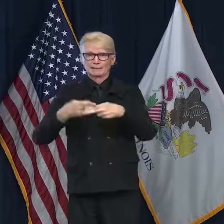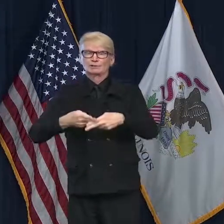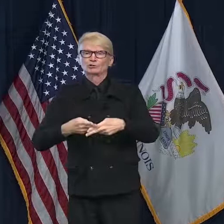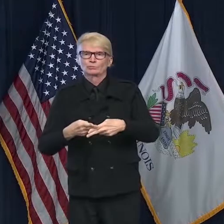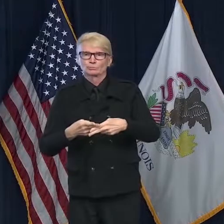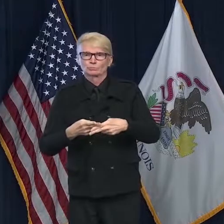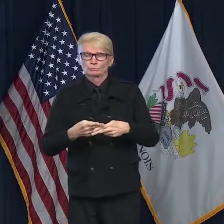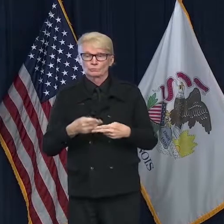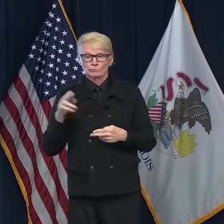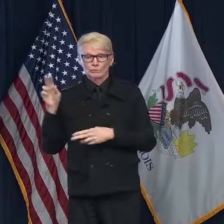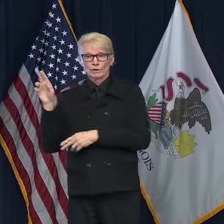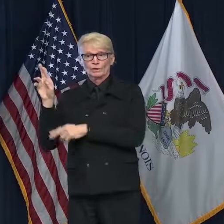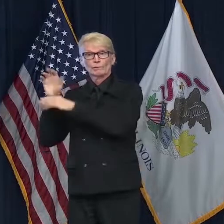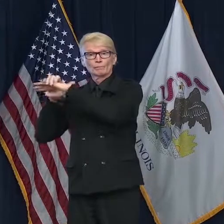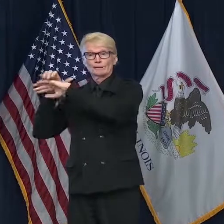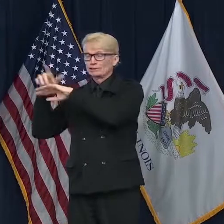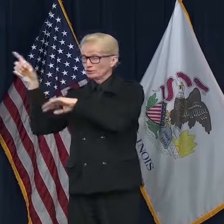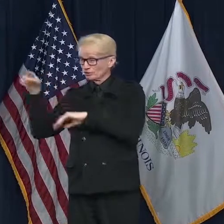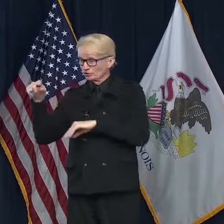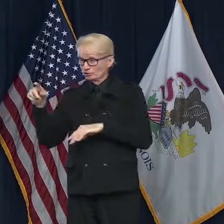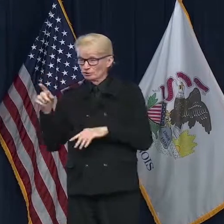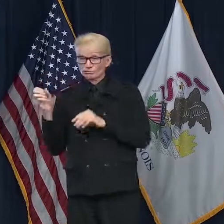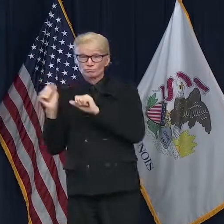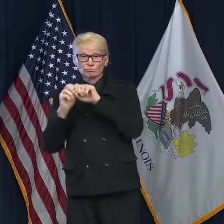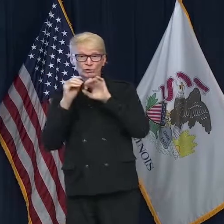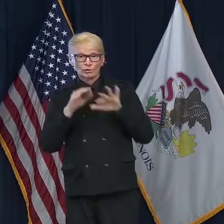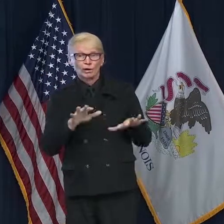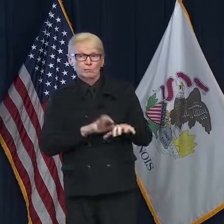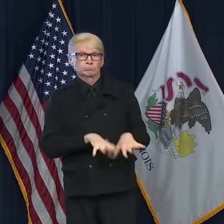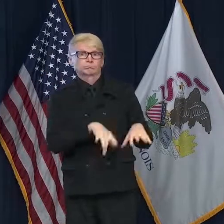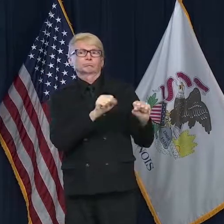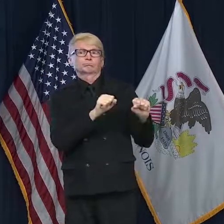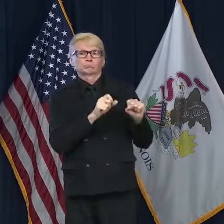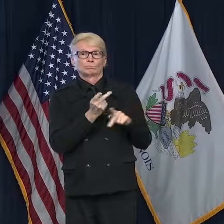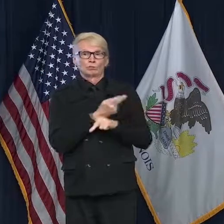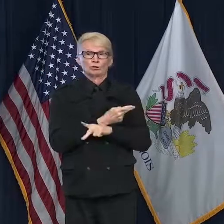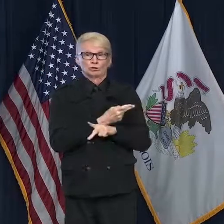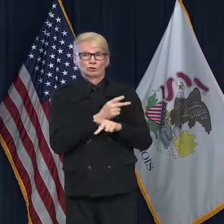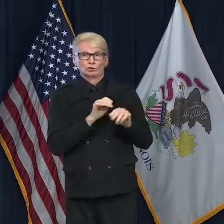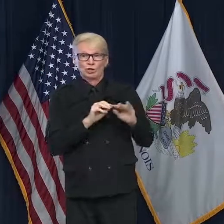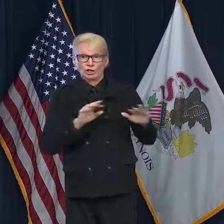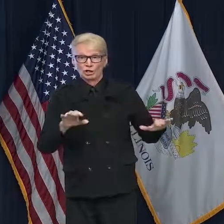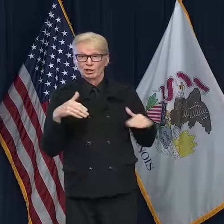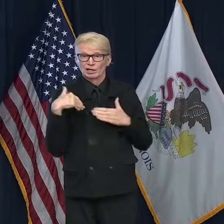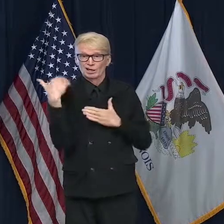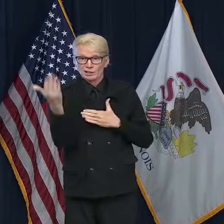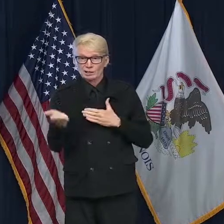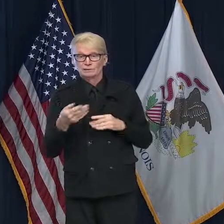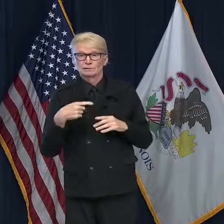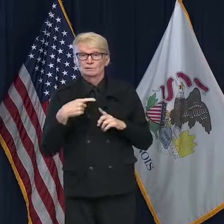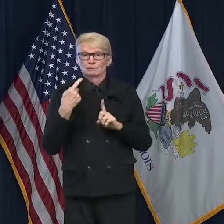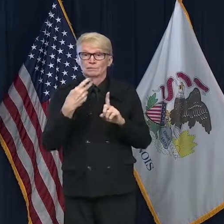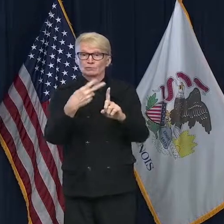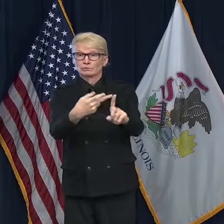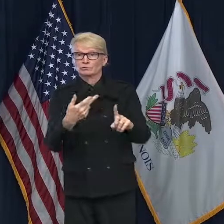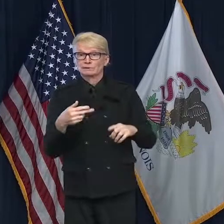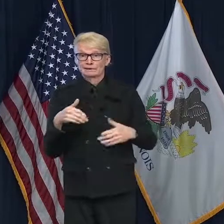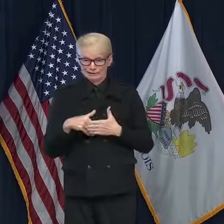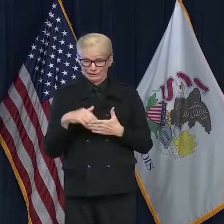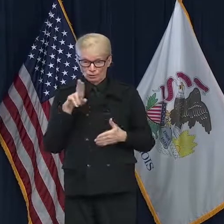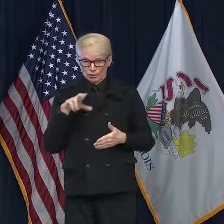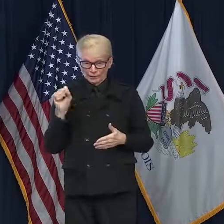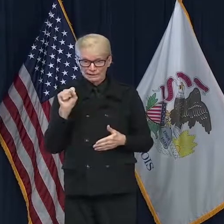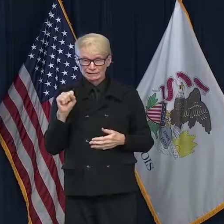see signs that the UK variant is overtaking what we've already seen of a coronavirus in the United